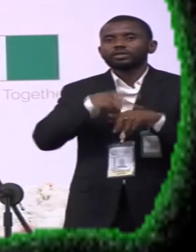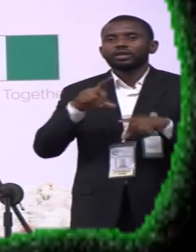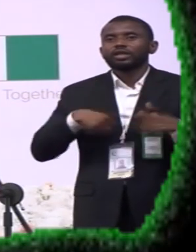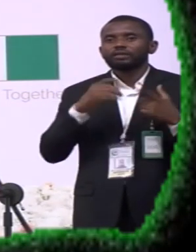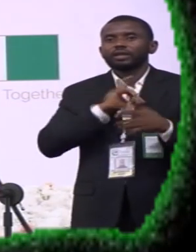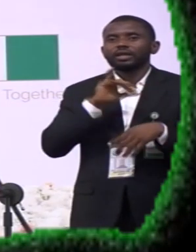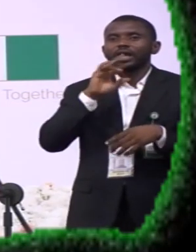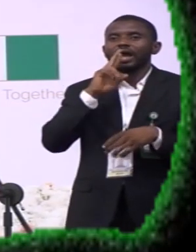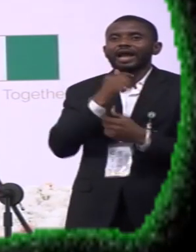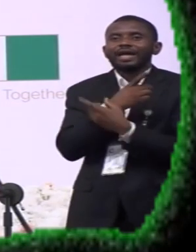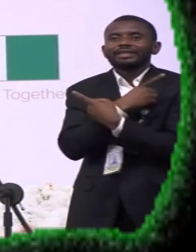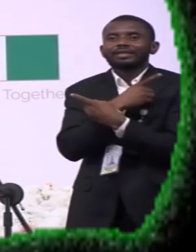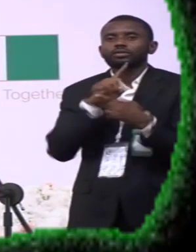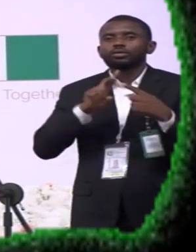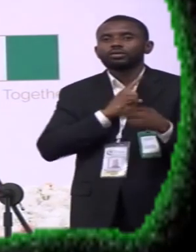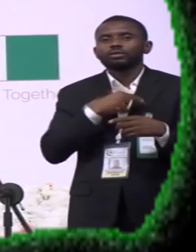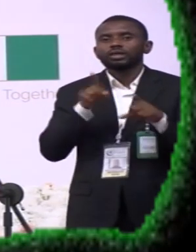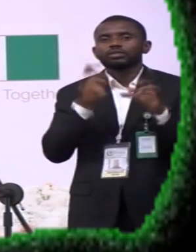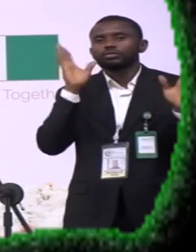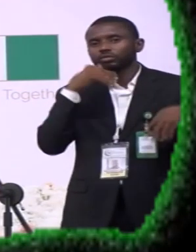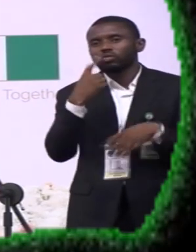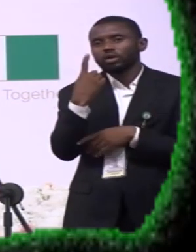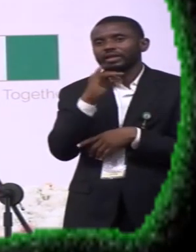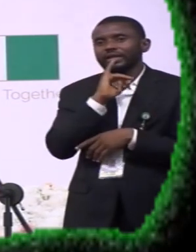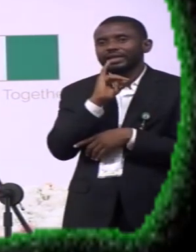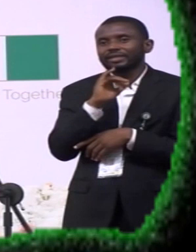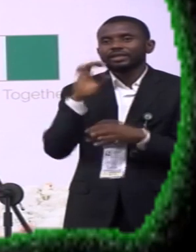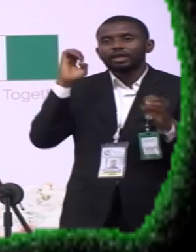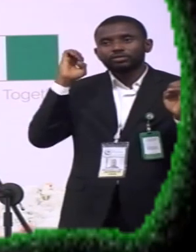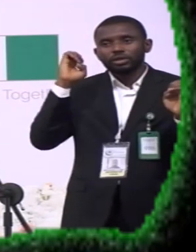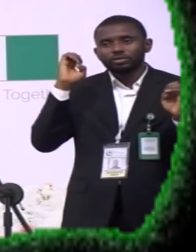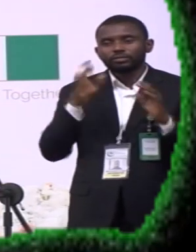to us as Muslims. One of it is education.